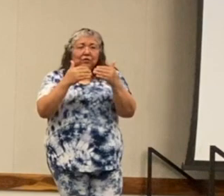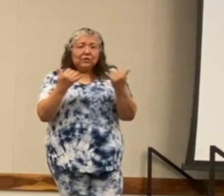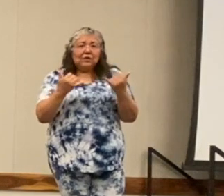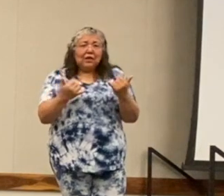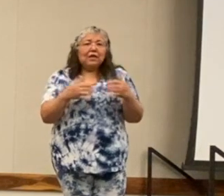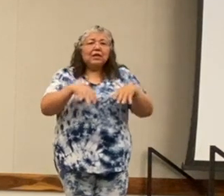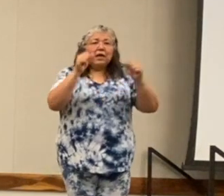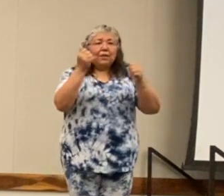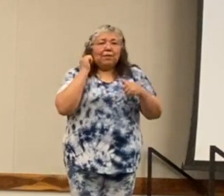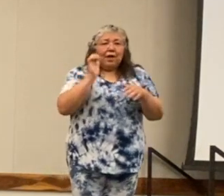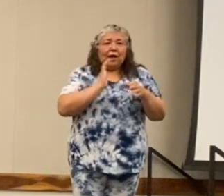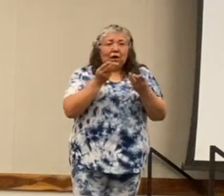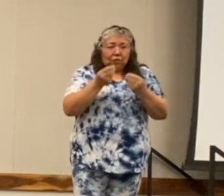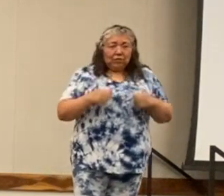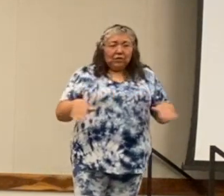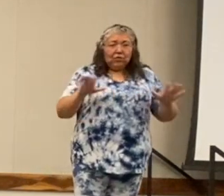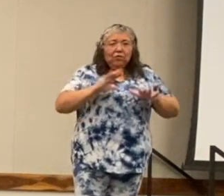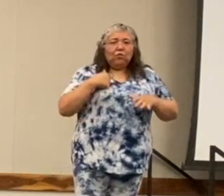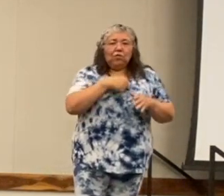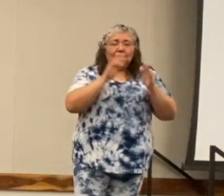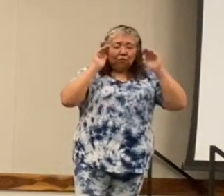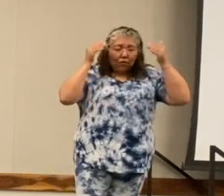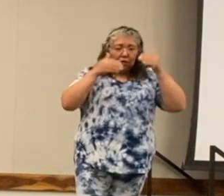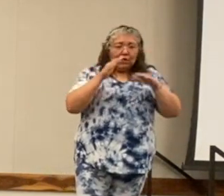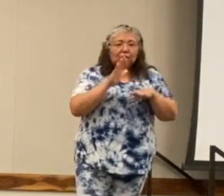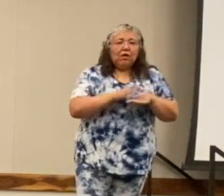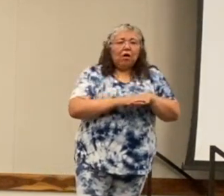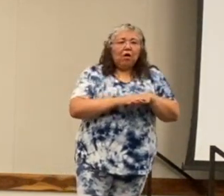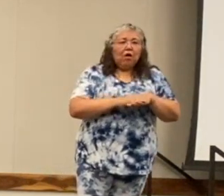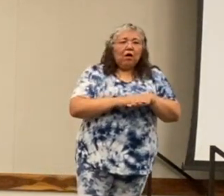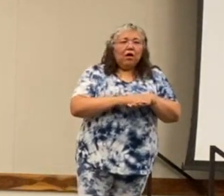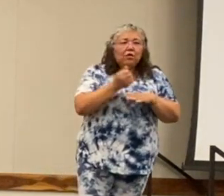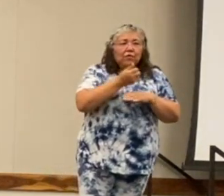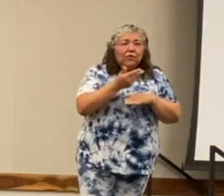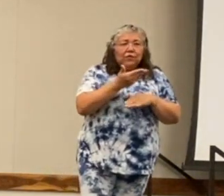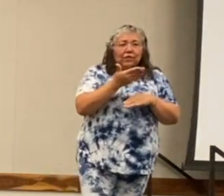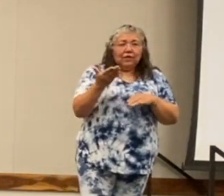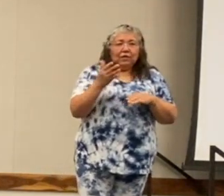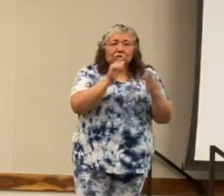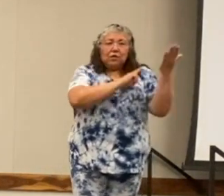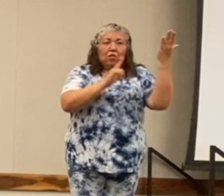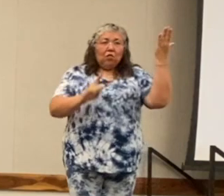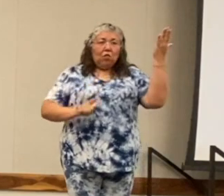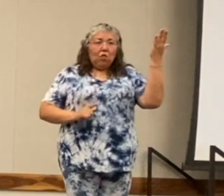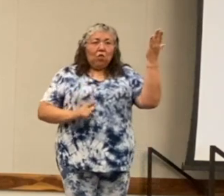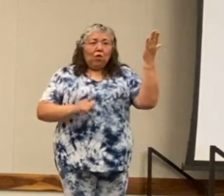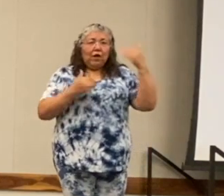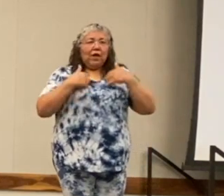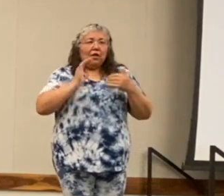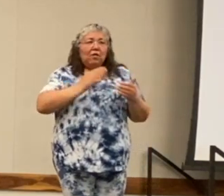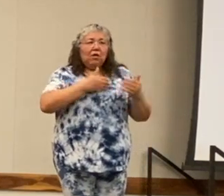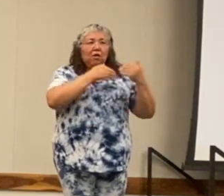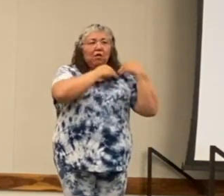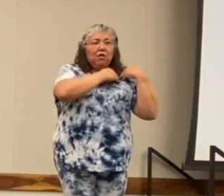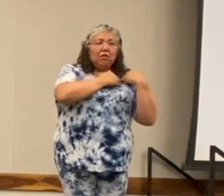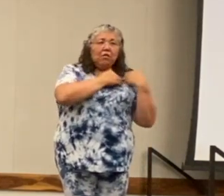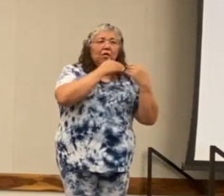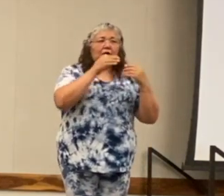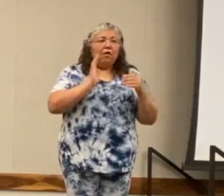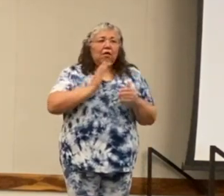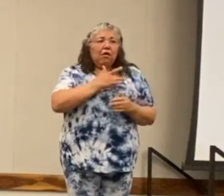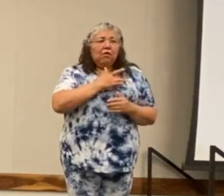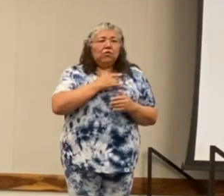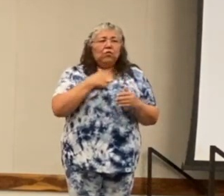Back Our Territory. And we've been focusing on a few things that the Lord has put on our heart. We talked about how we need to